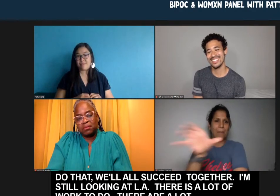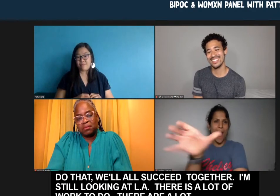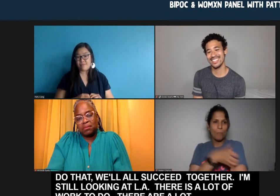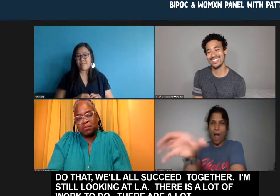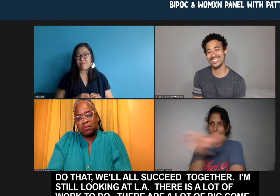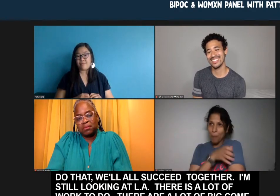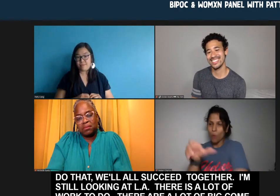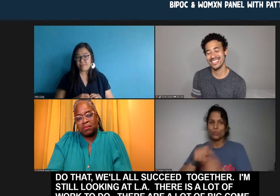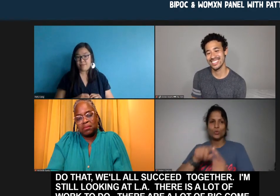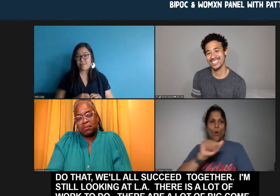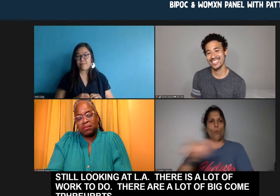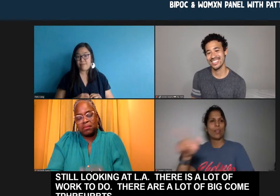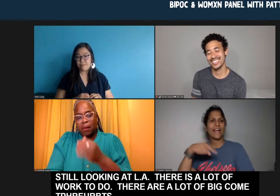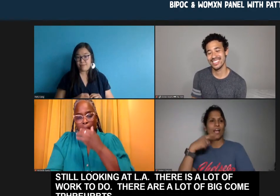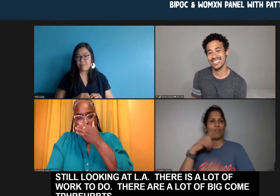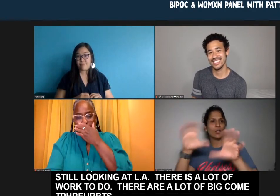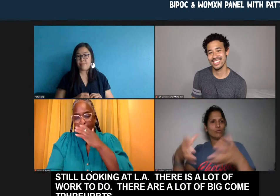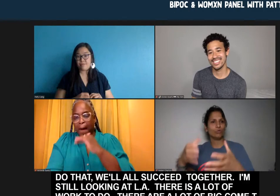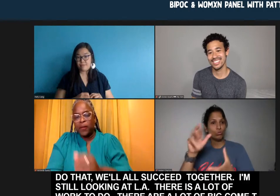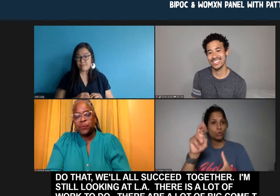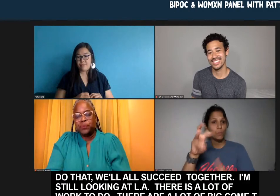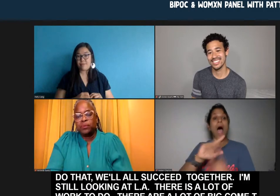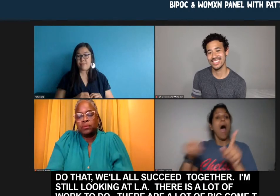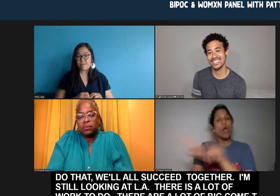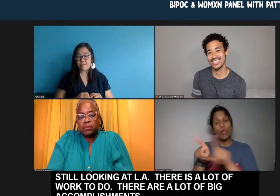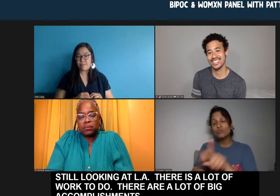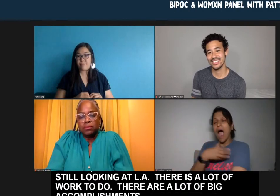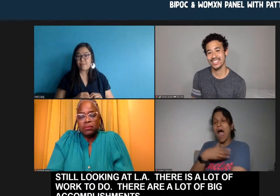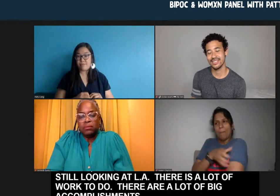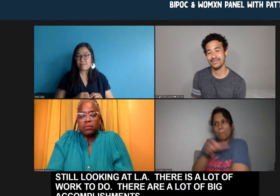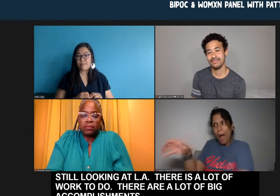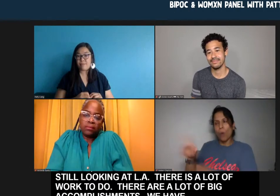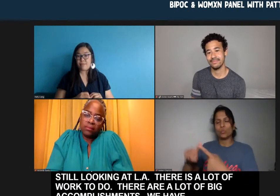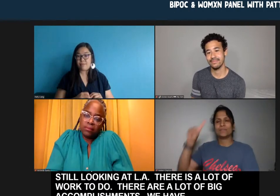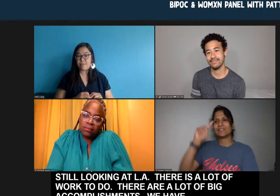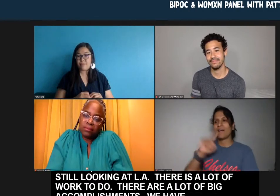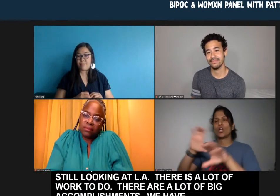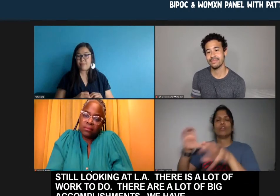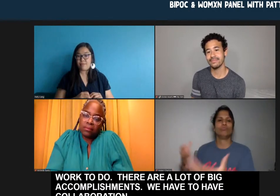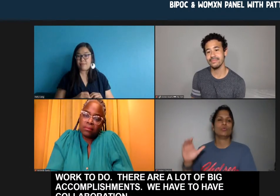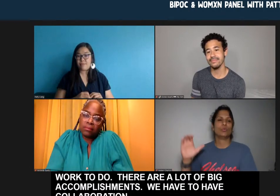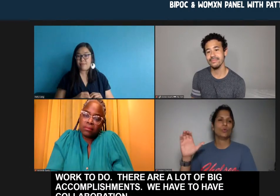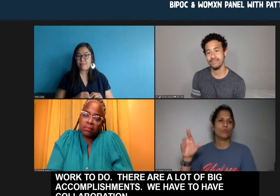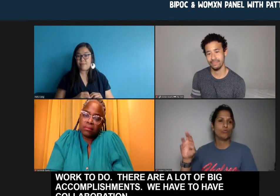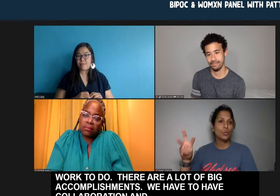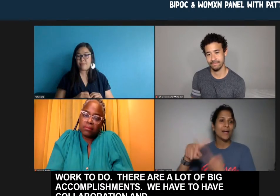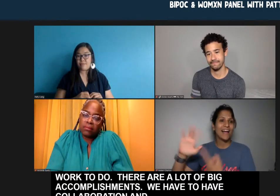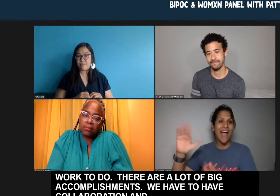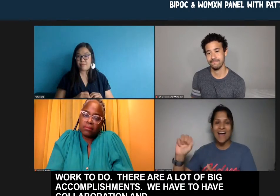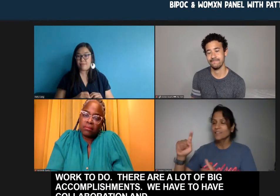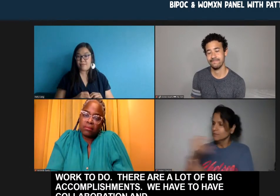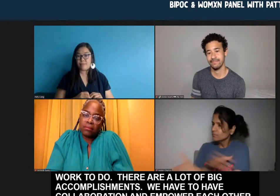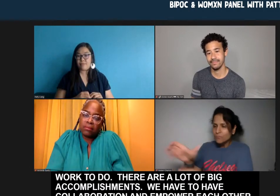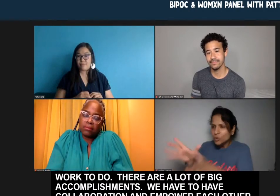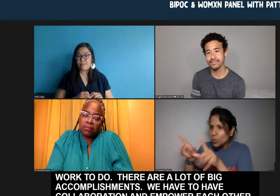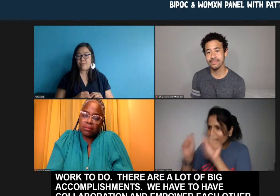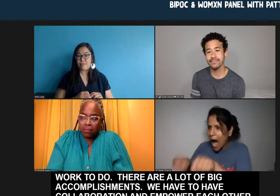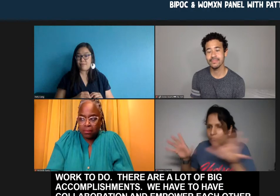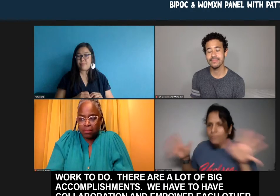within one another. And empower each other. I mean, the deaf people need to empower the hearing people to